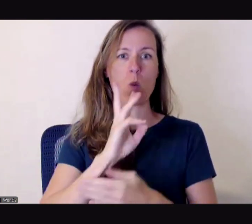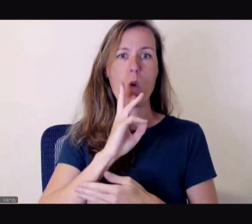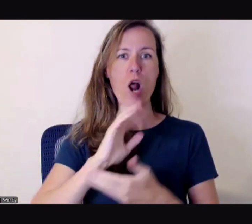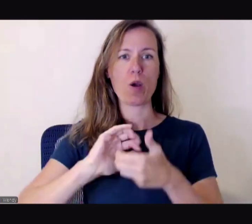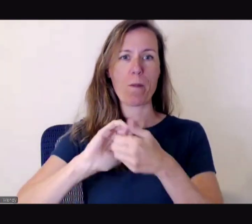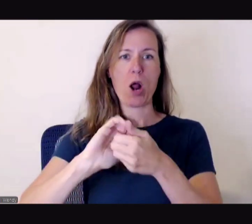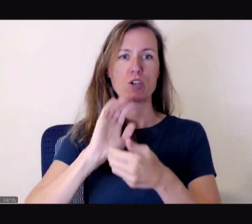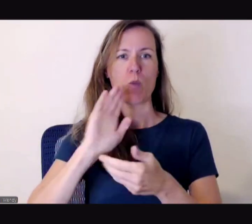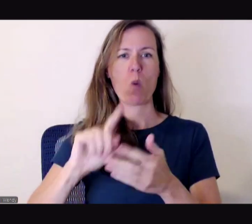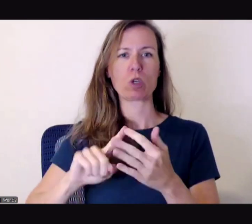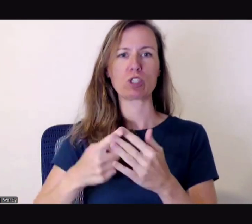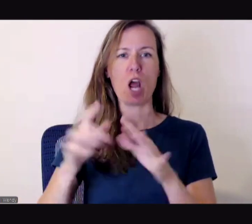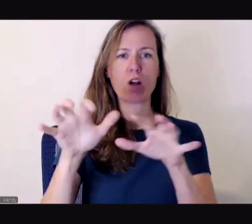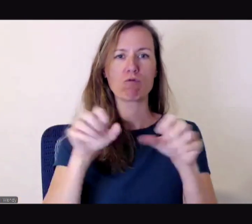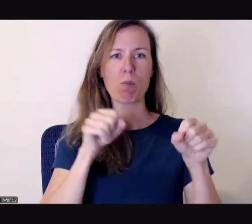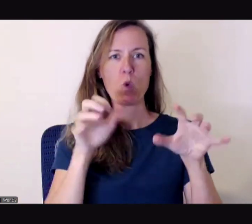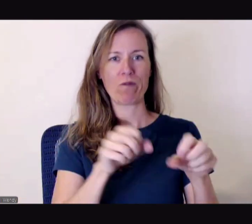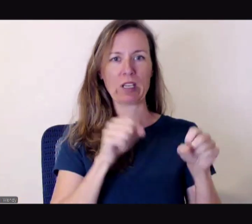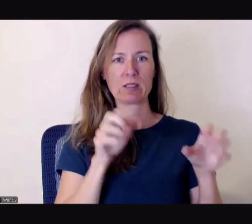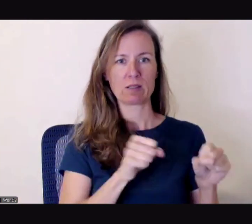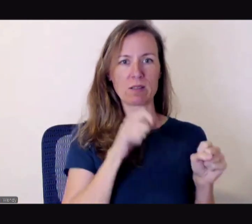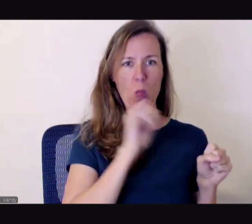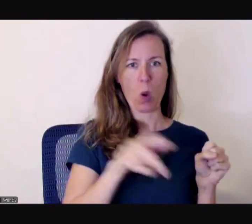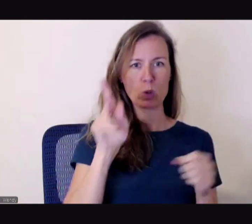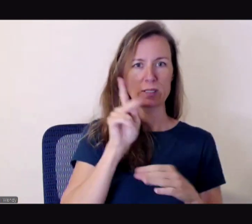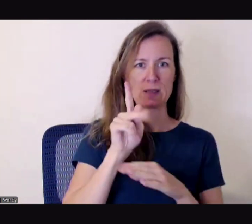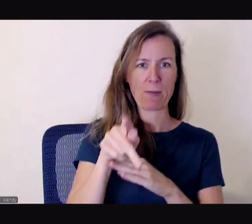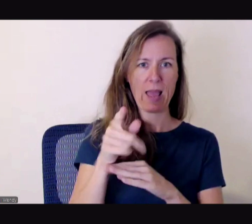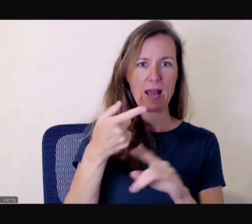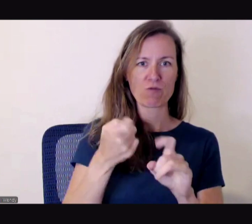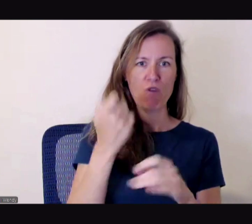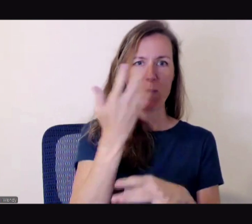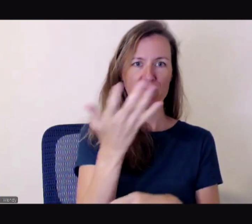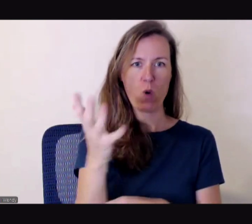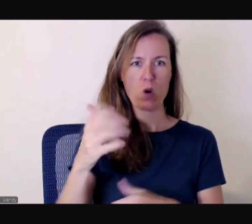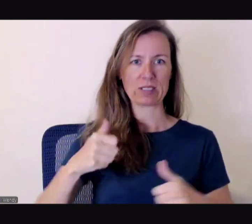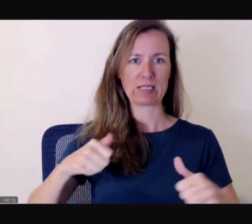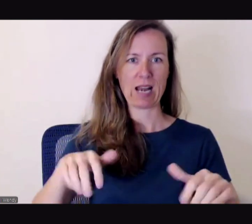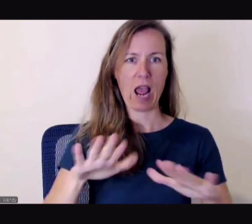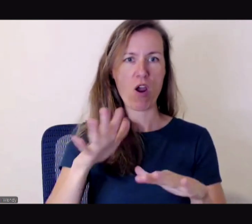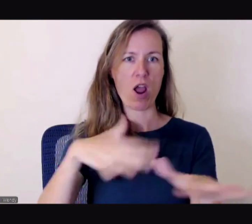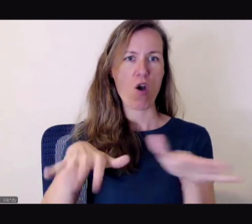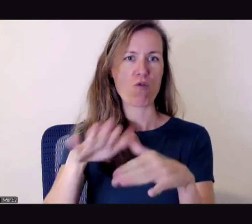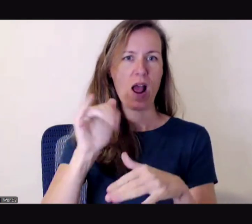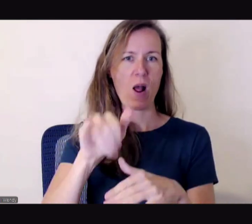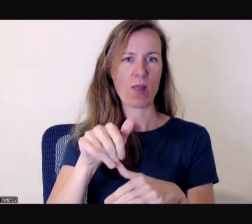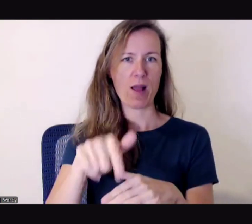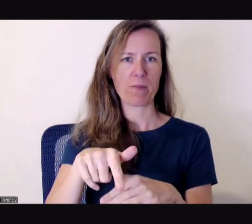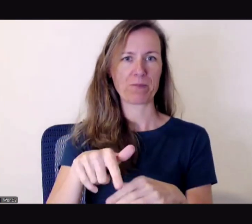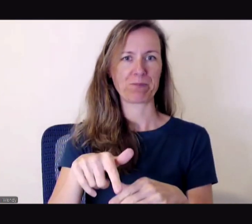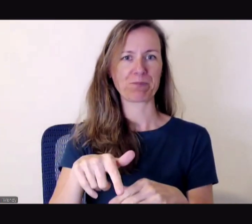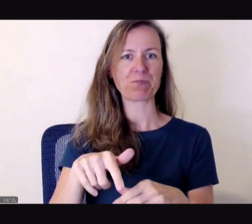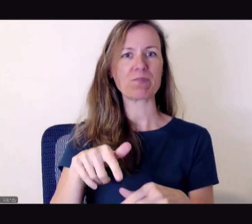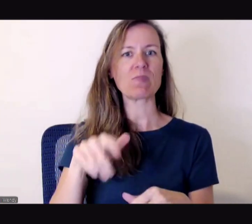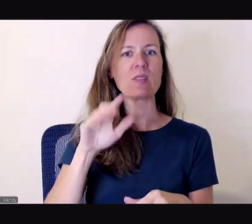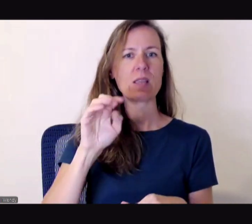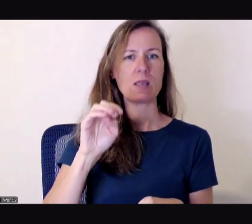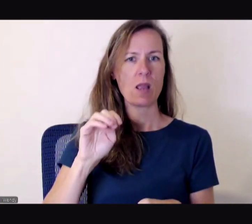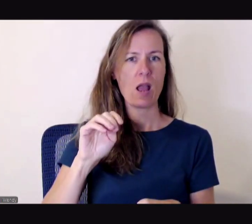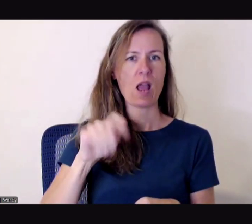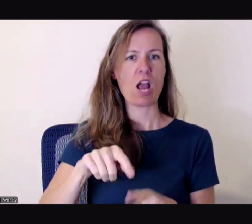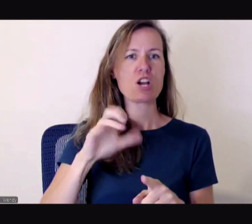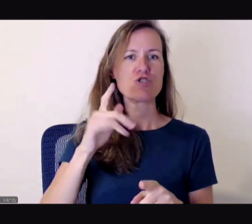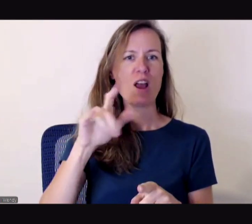effort supports the recent Red Maple Run stream restoration project and is focused on protecting the native oak canopy